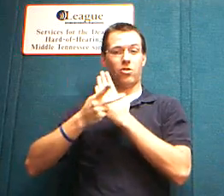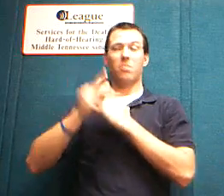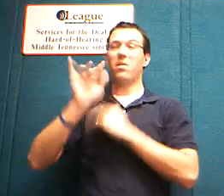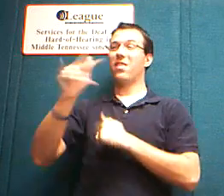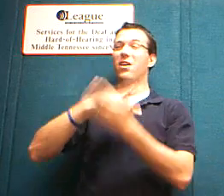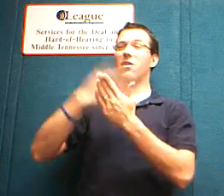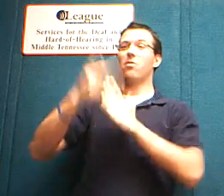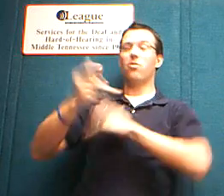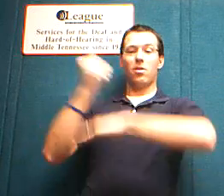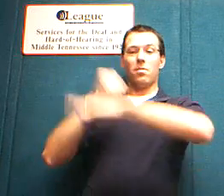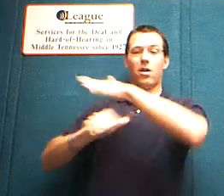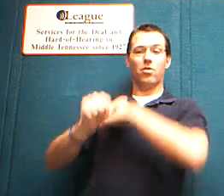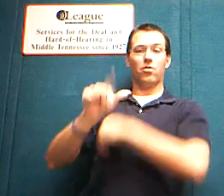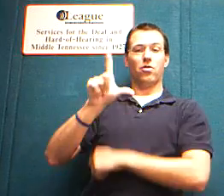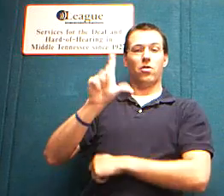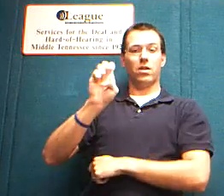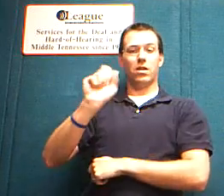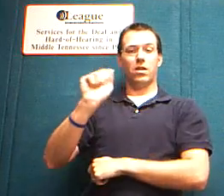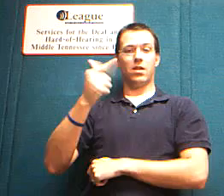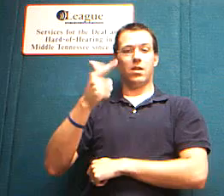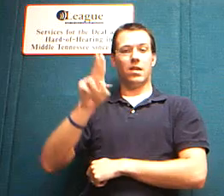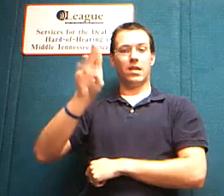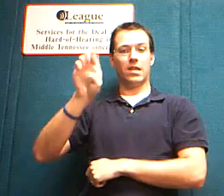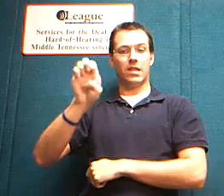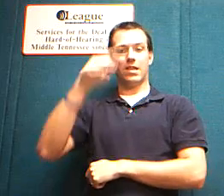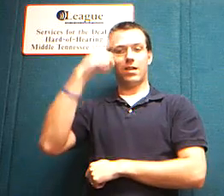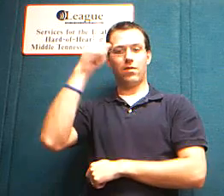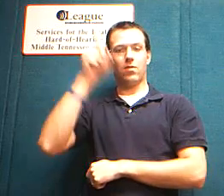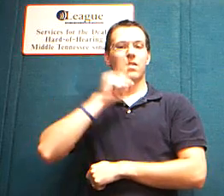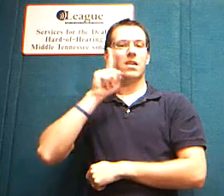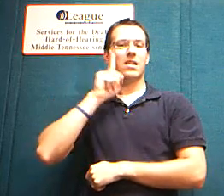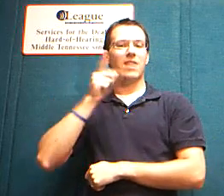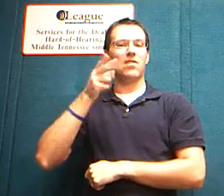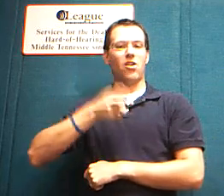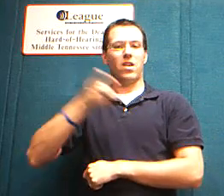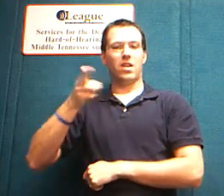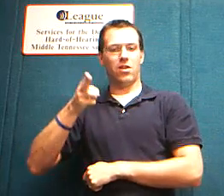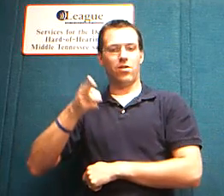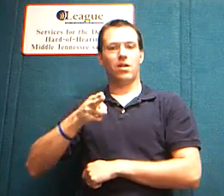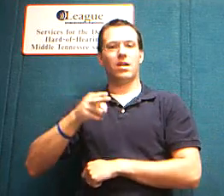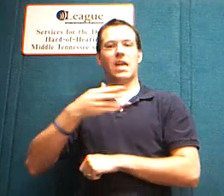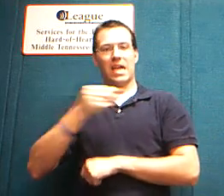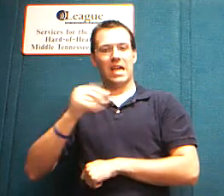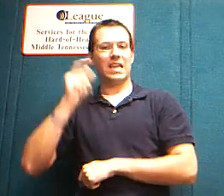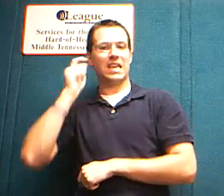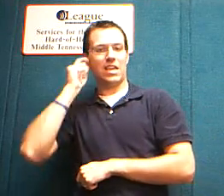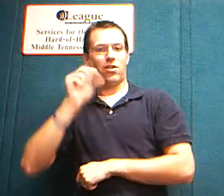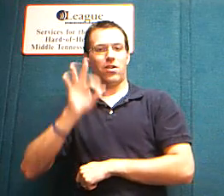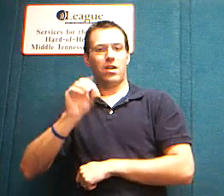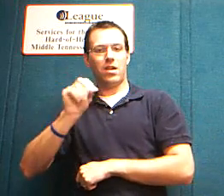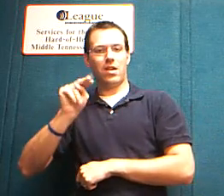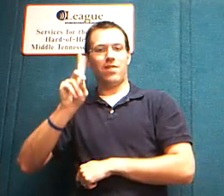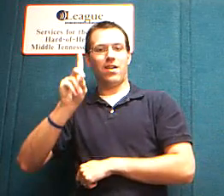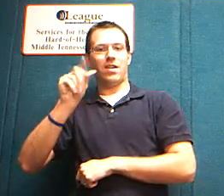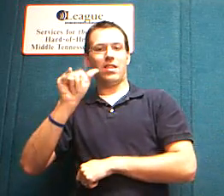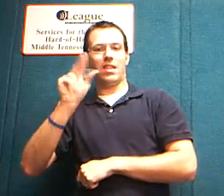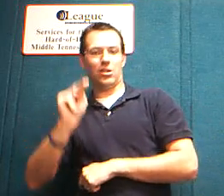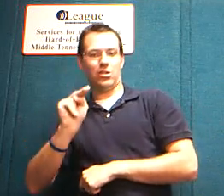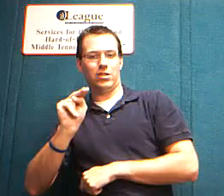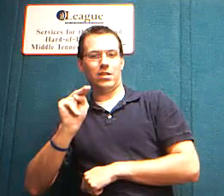Foundation. This is information about the H1N1 flu. You probably heard